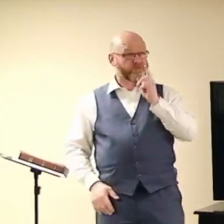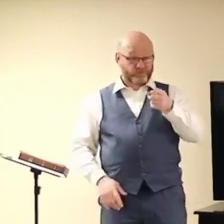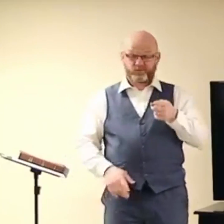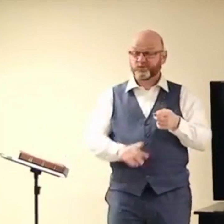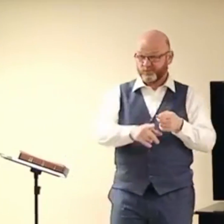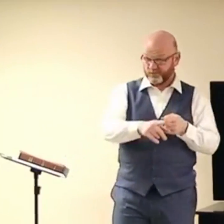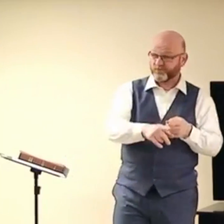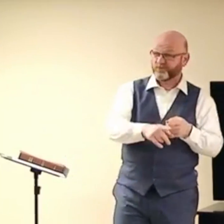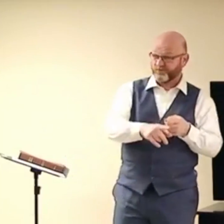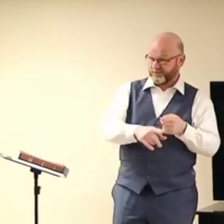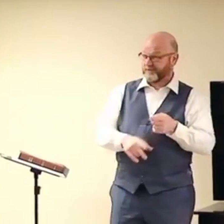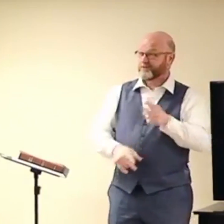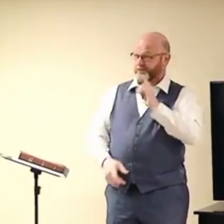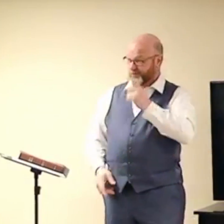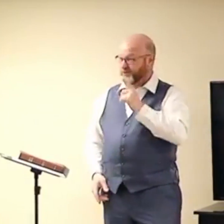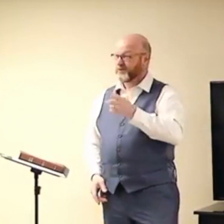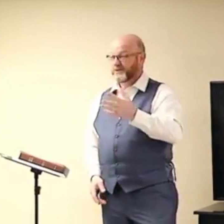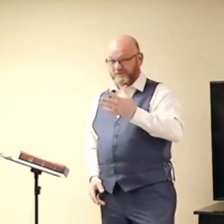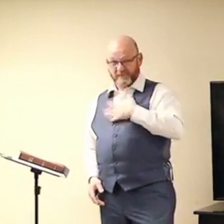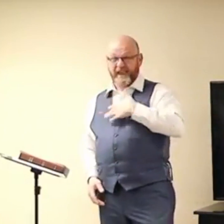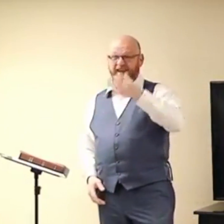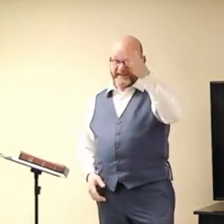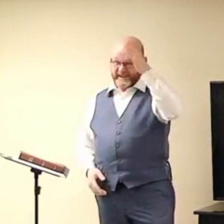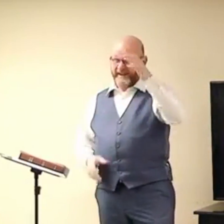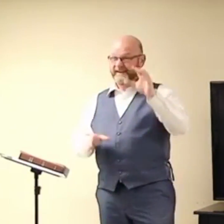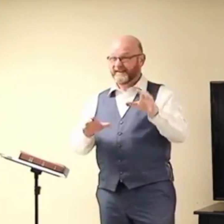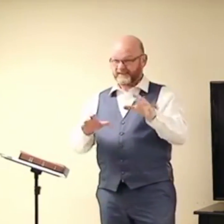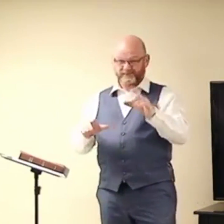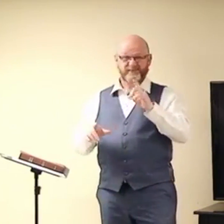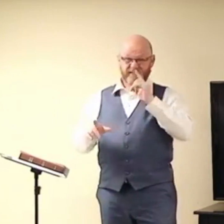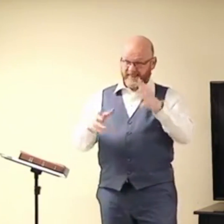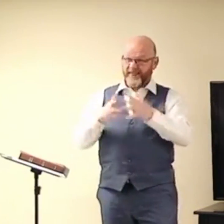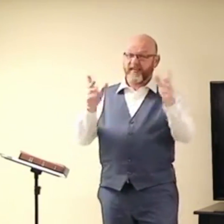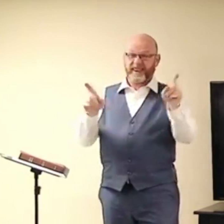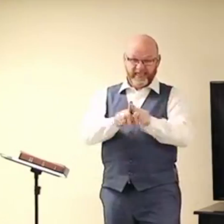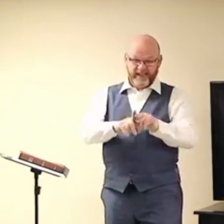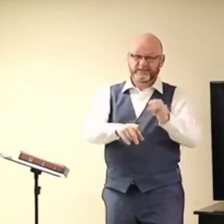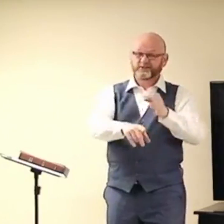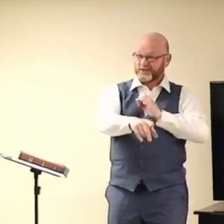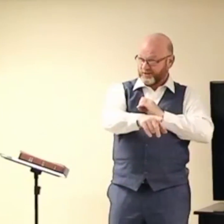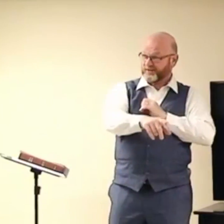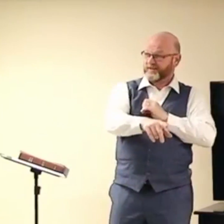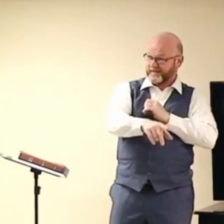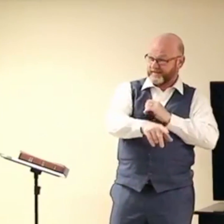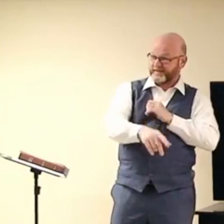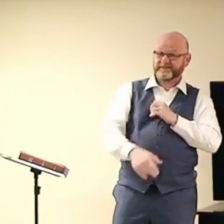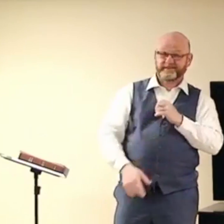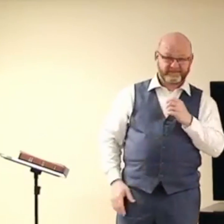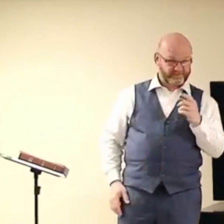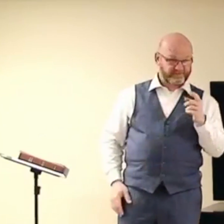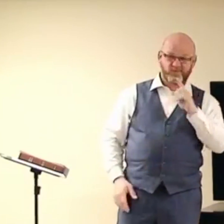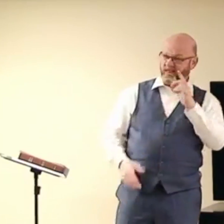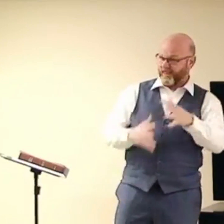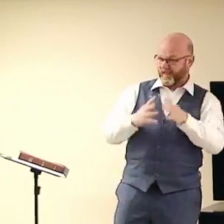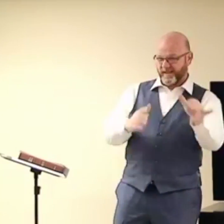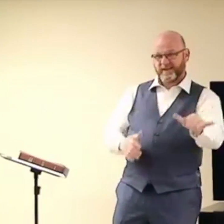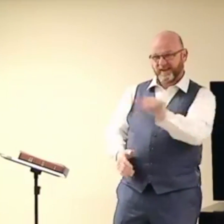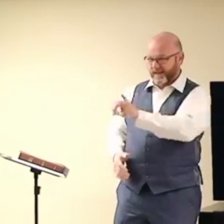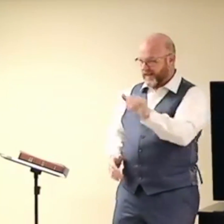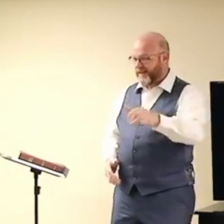Jerry really reminds me of my dad. Truly, he does. They are a lot alike. Really